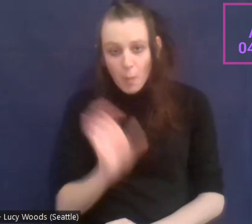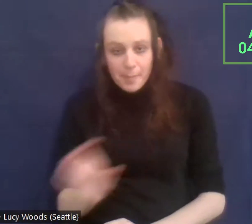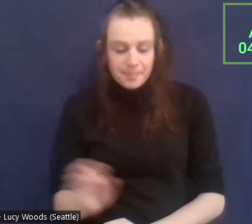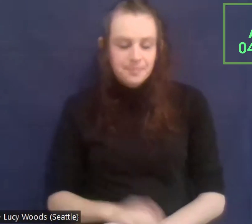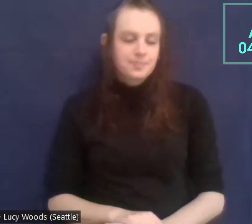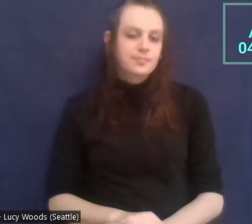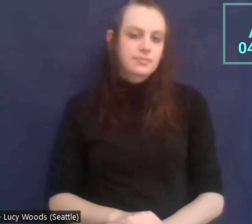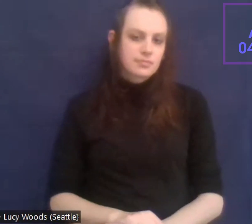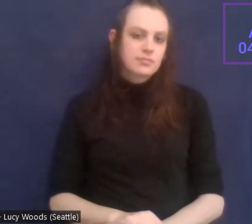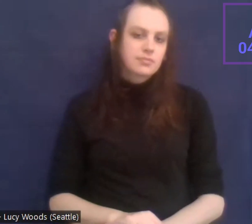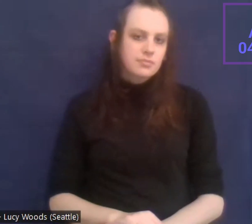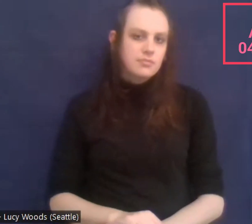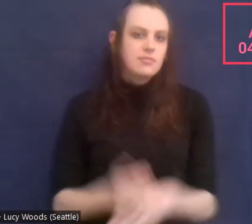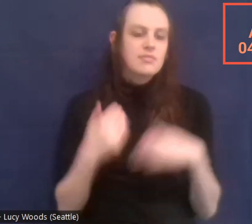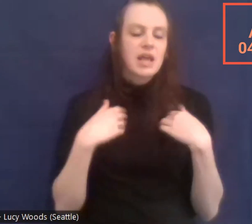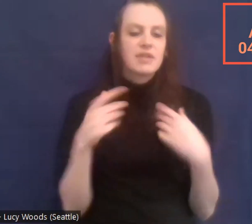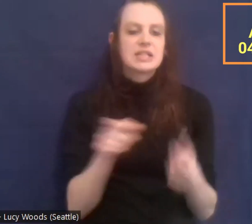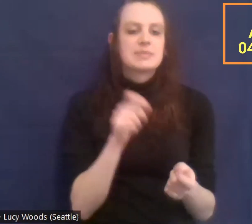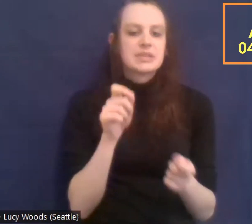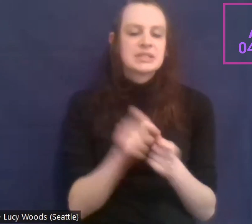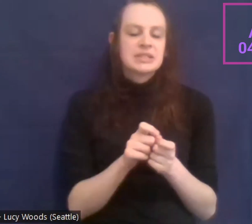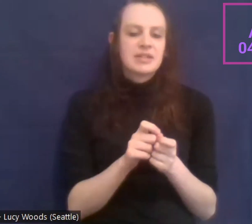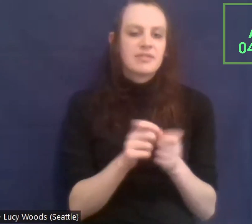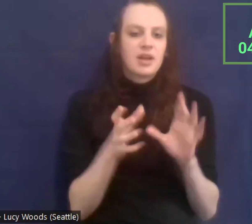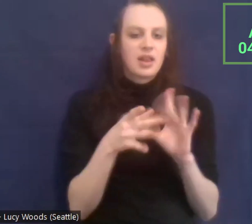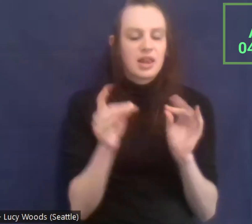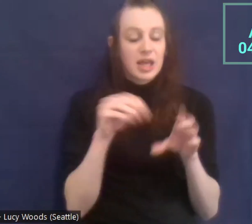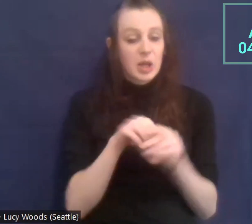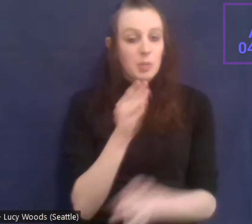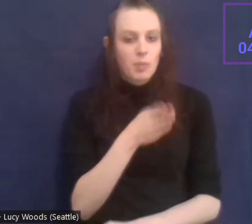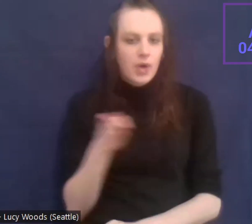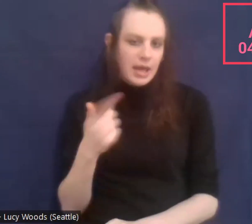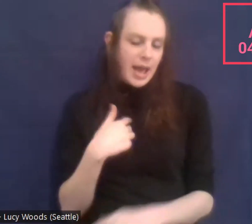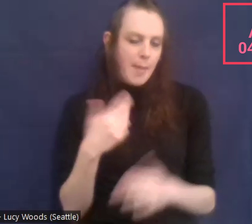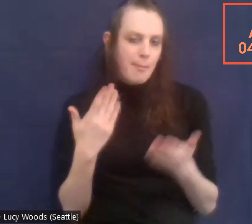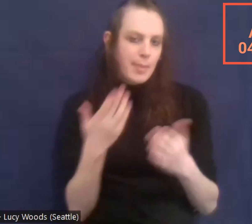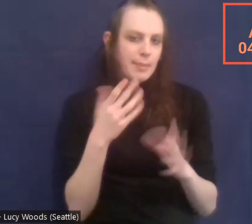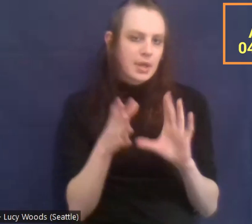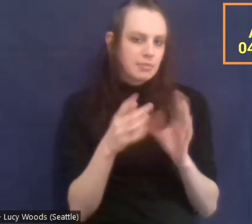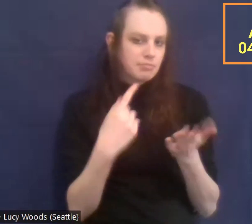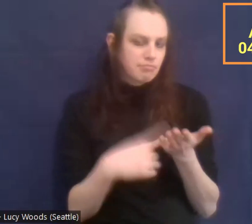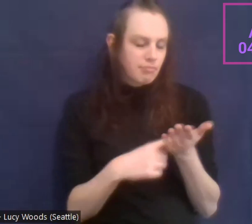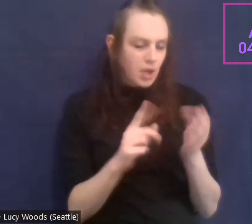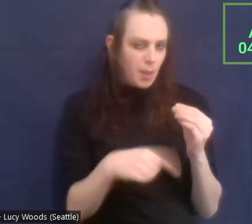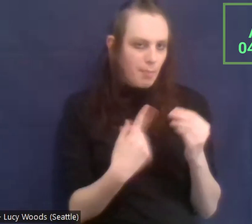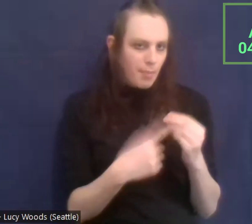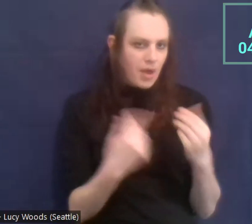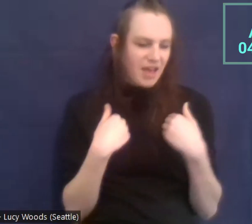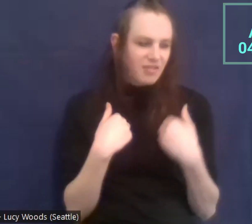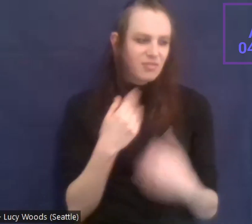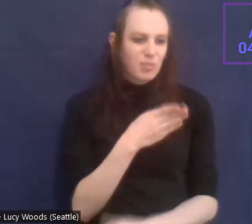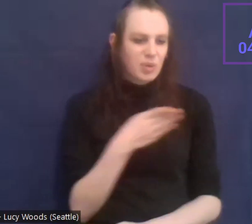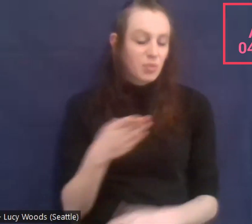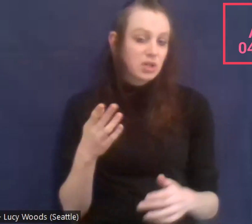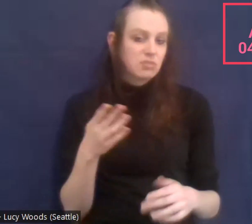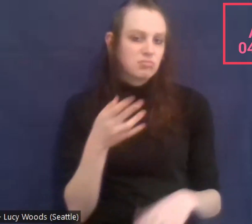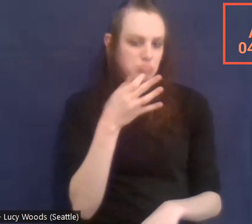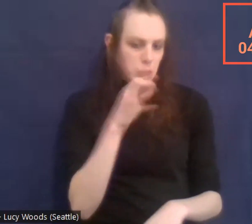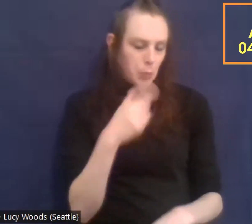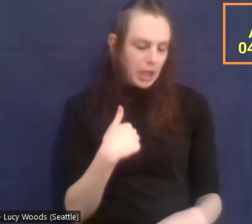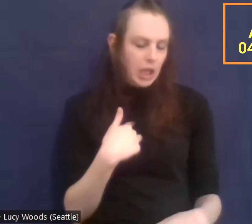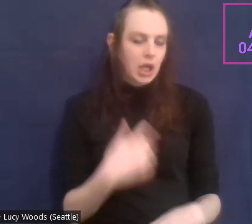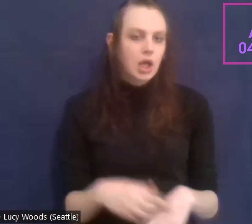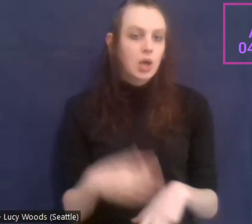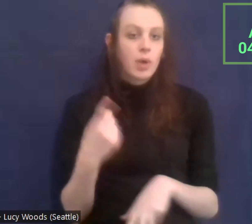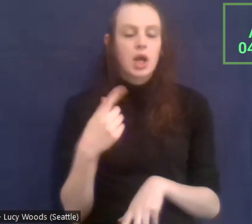there's some specific lines in the book. I may refer to them. I have a couple books here nearby me, but one of them is we